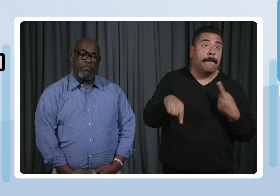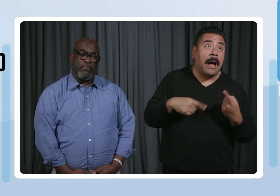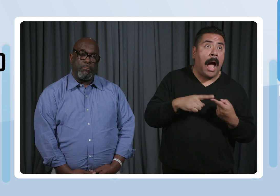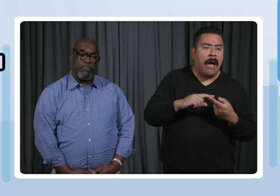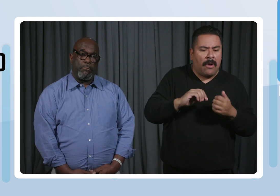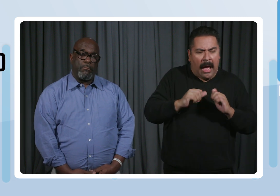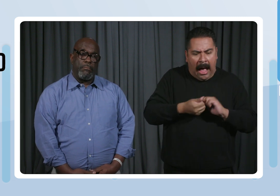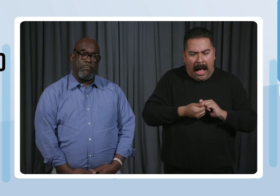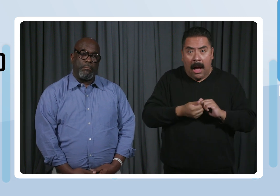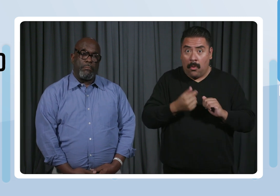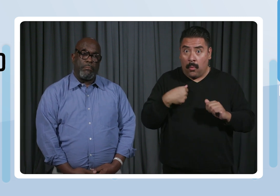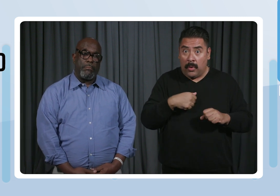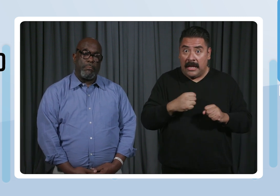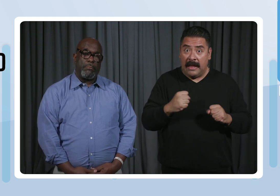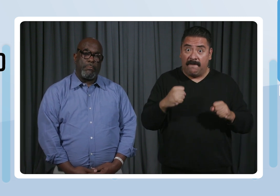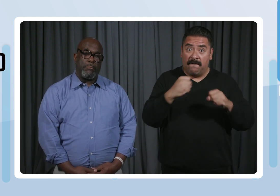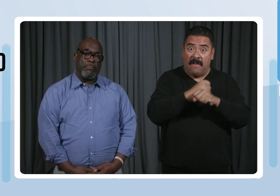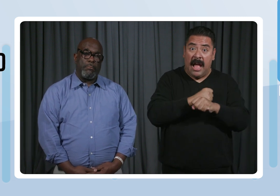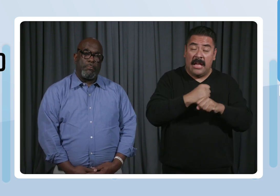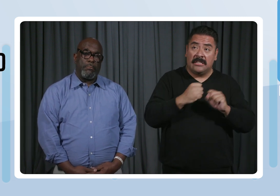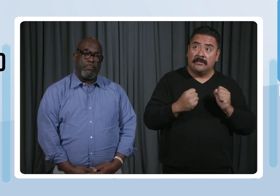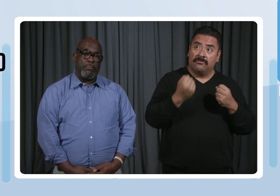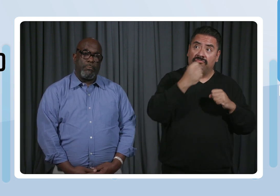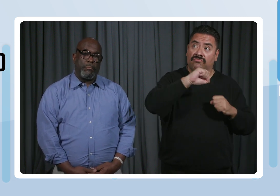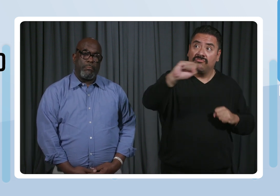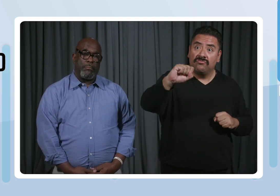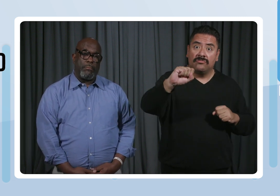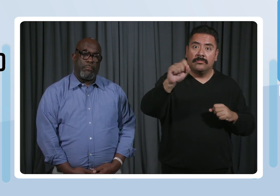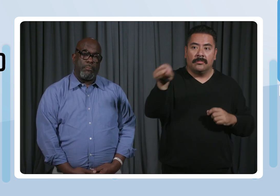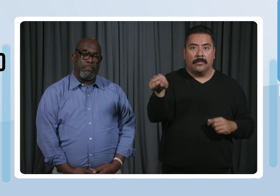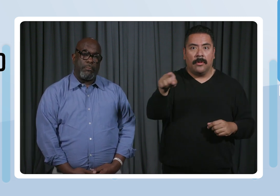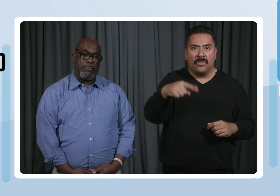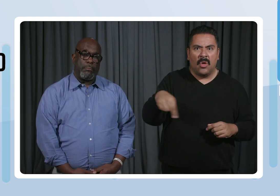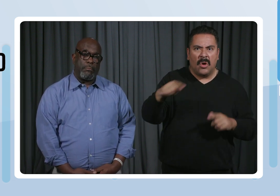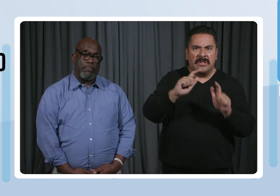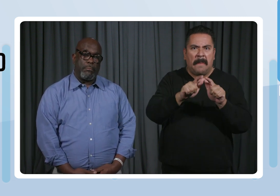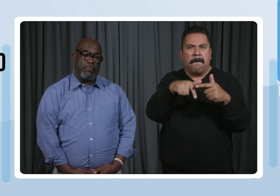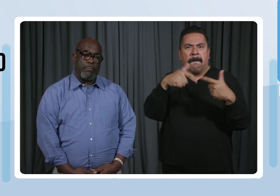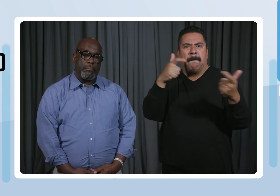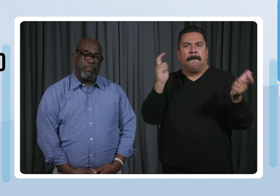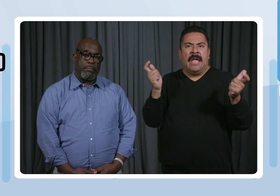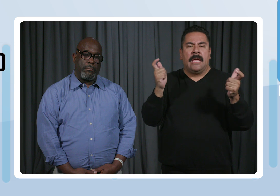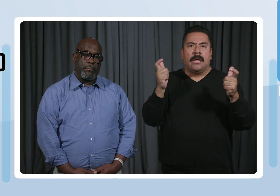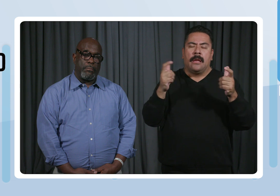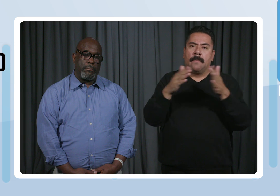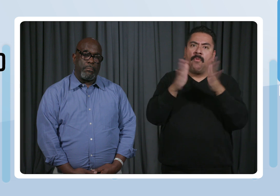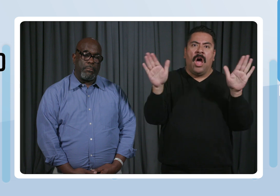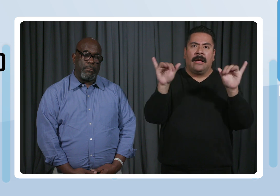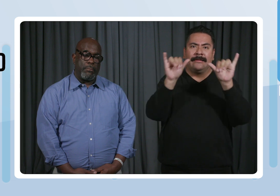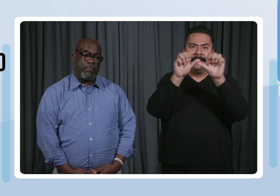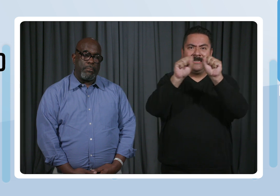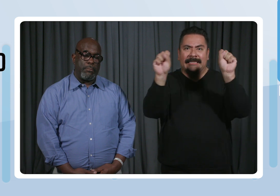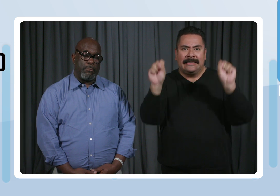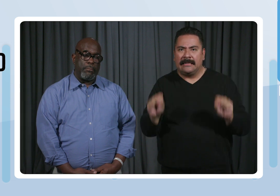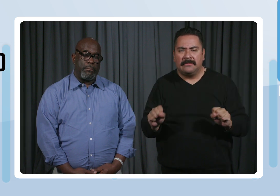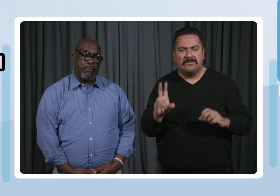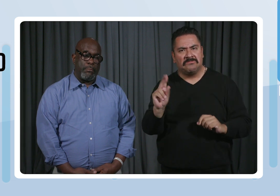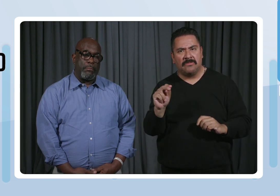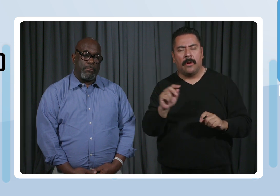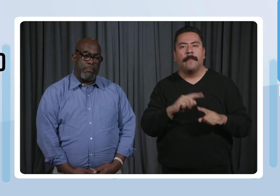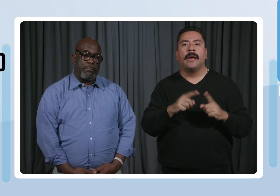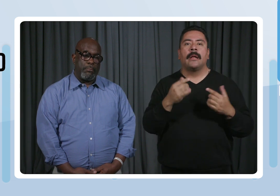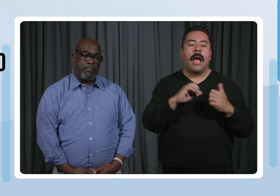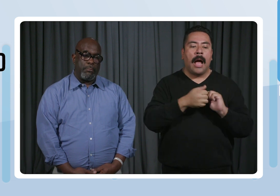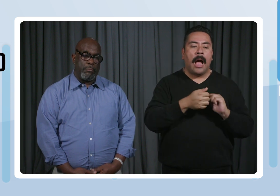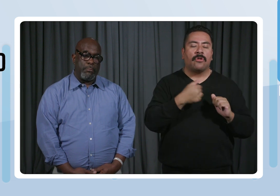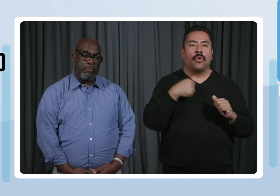do we fight back against these big, broad systems. Right now, it's about